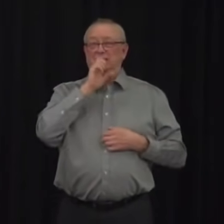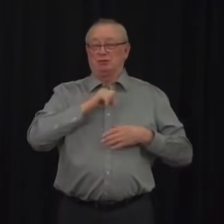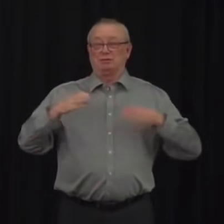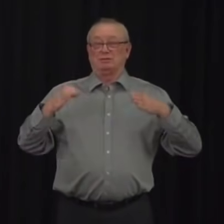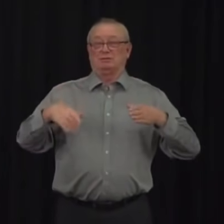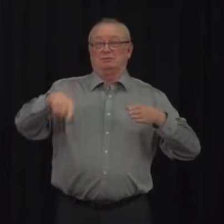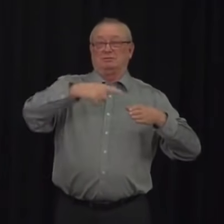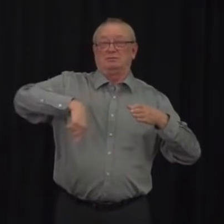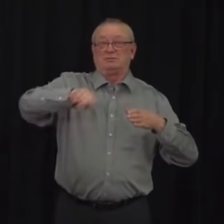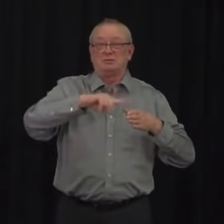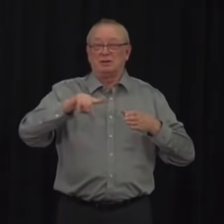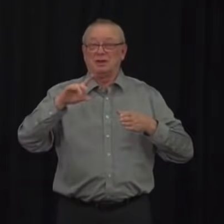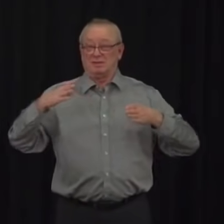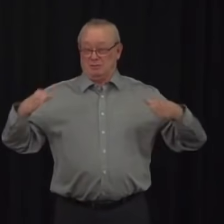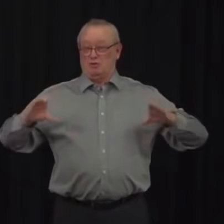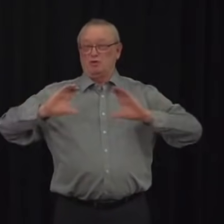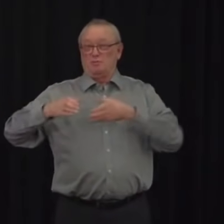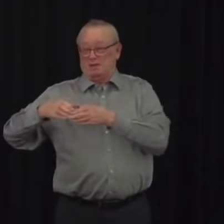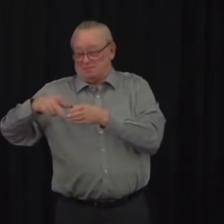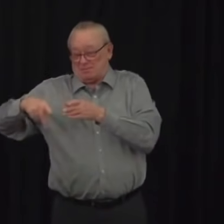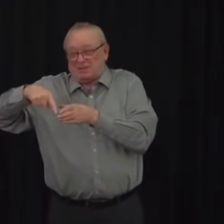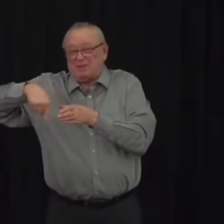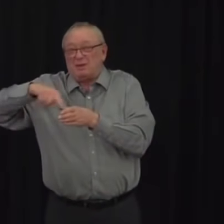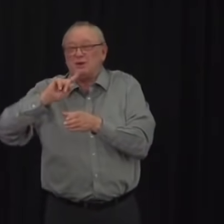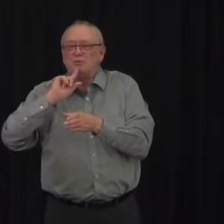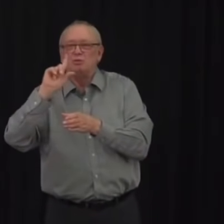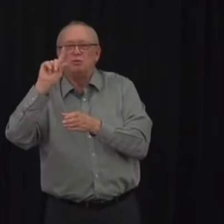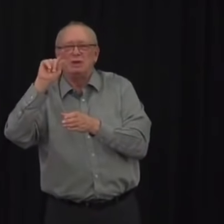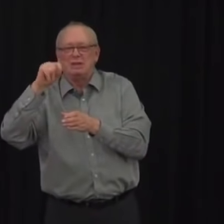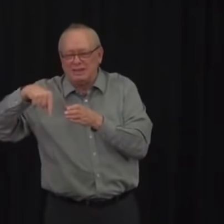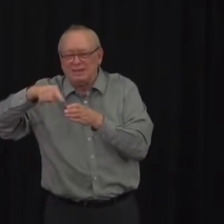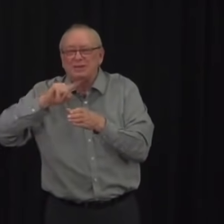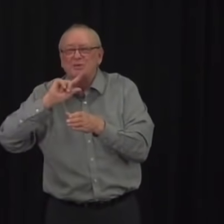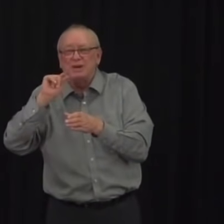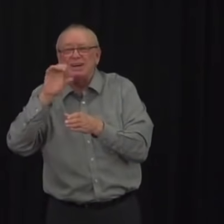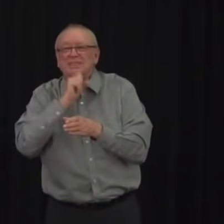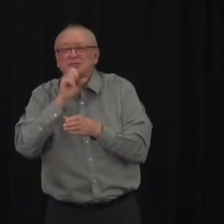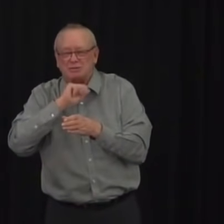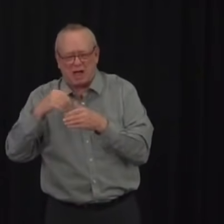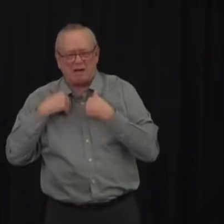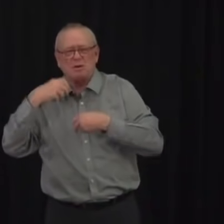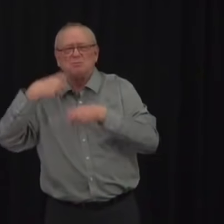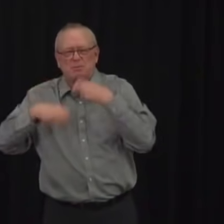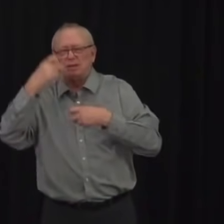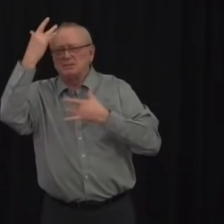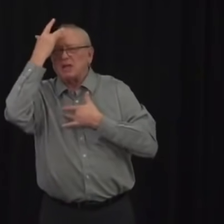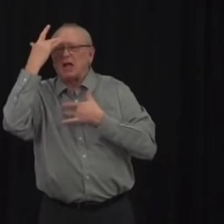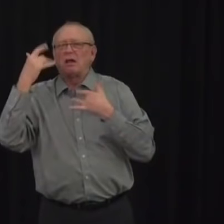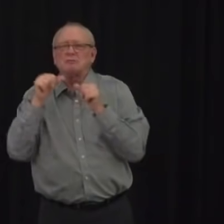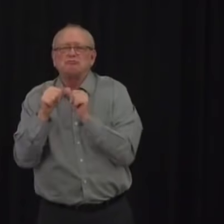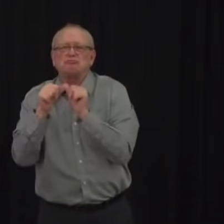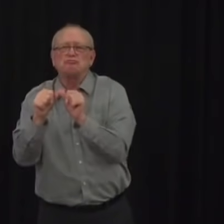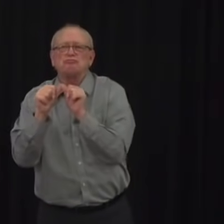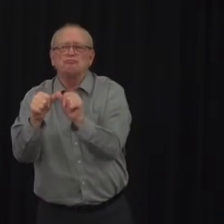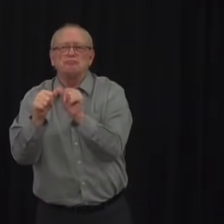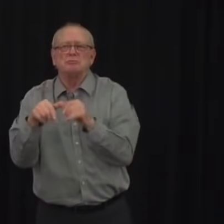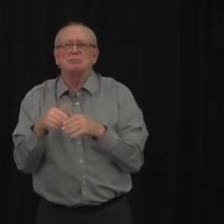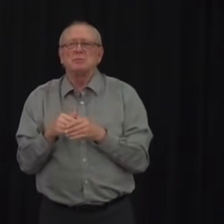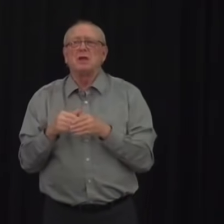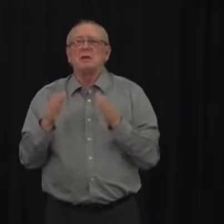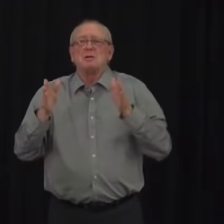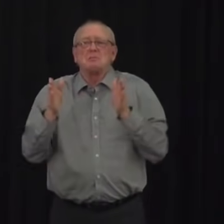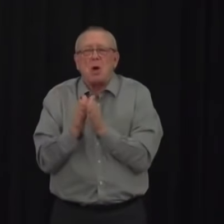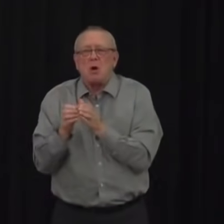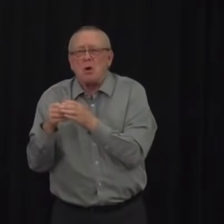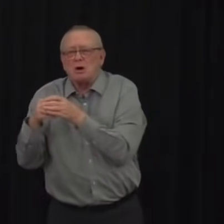condition. That is almost 800,000 people. 10% have two conditions, and 8% have